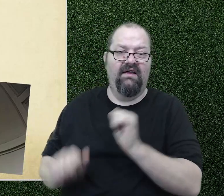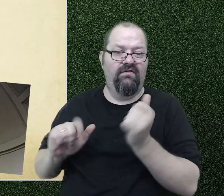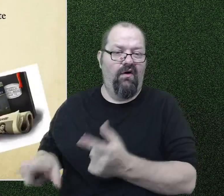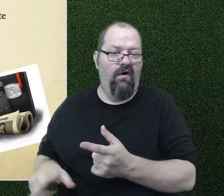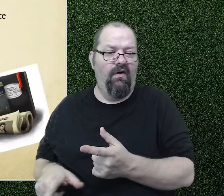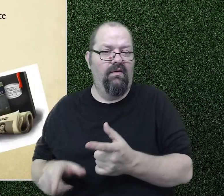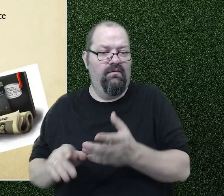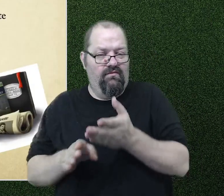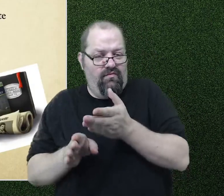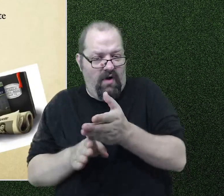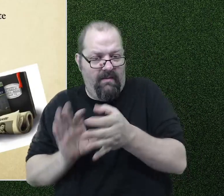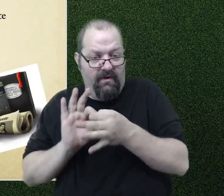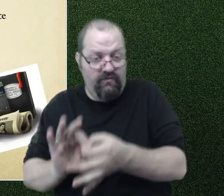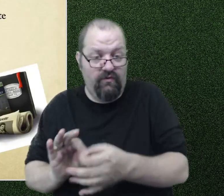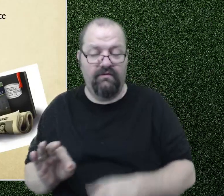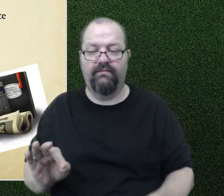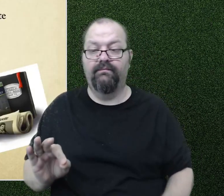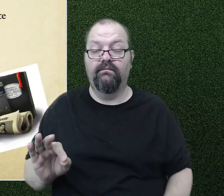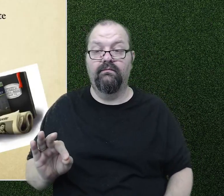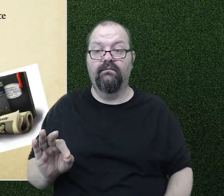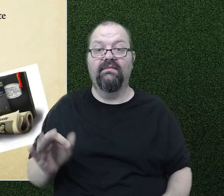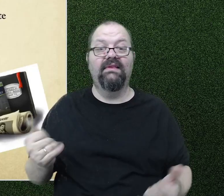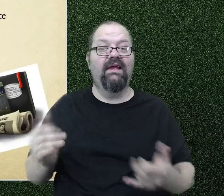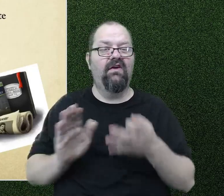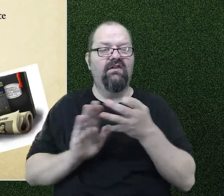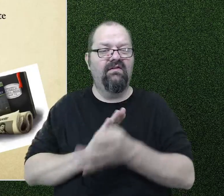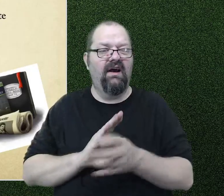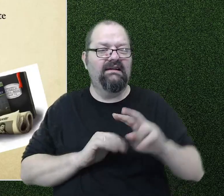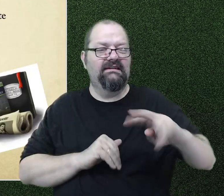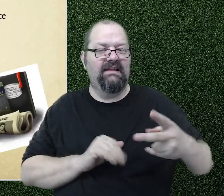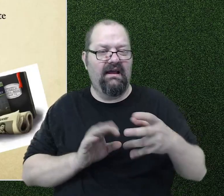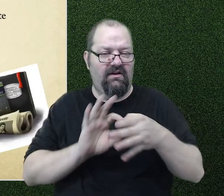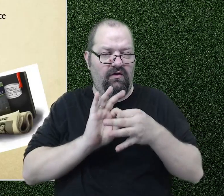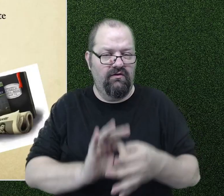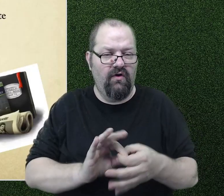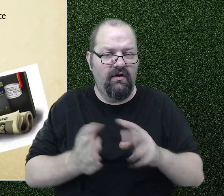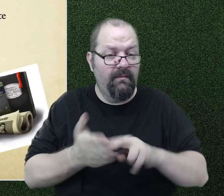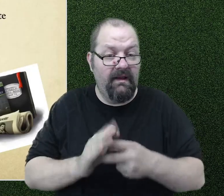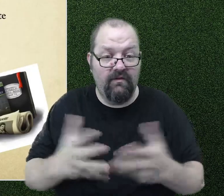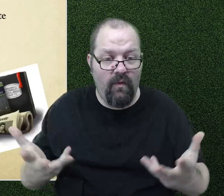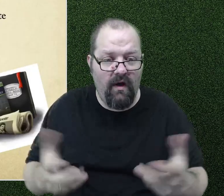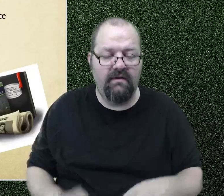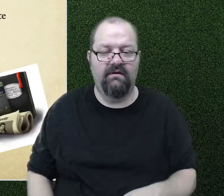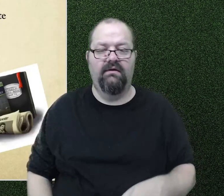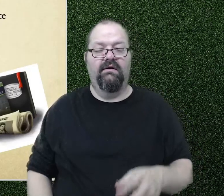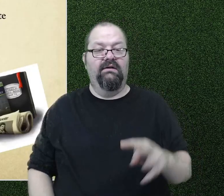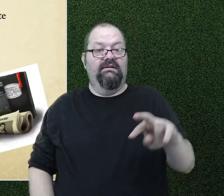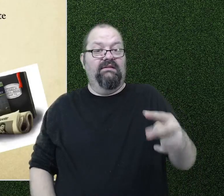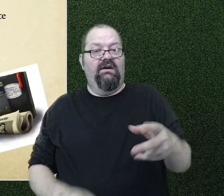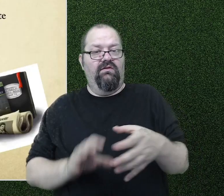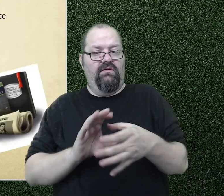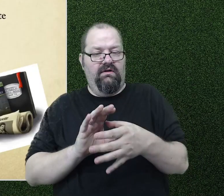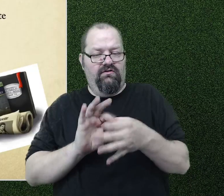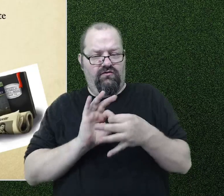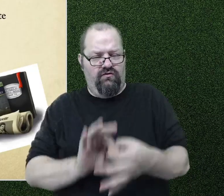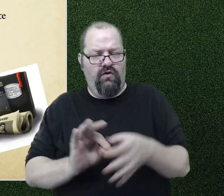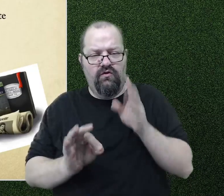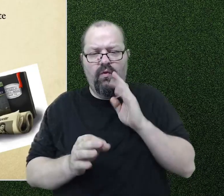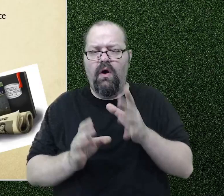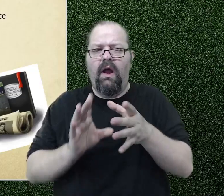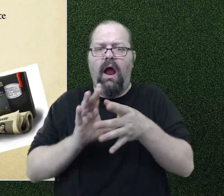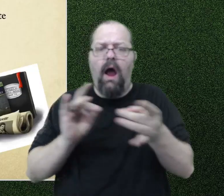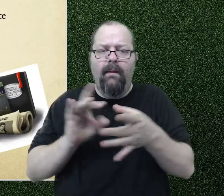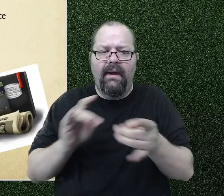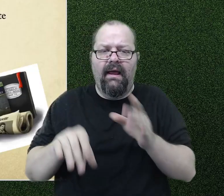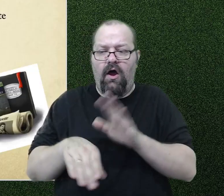sources. Let's define a secondary source then. A secondary source comments in some way on the subject of a